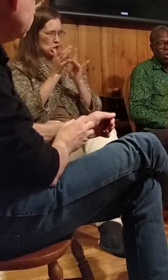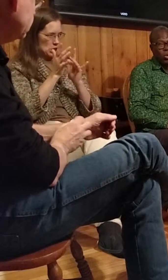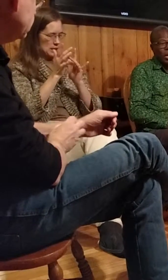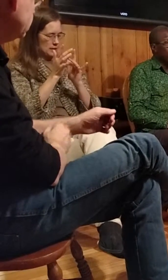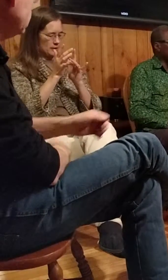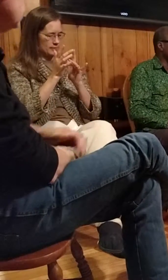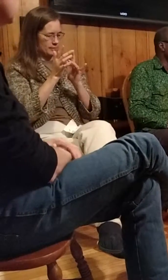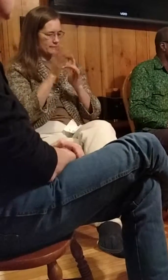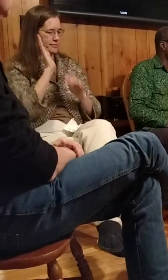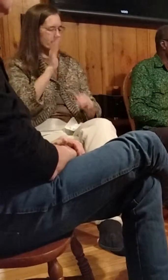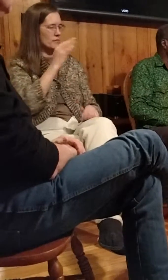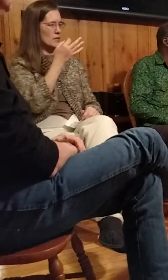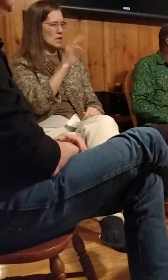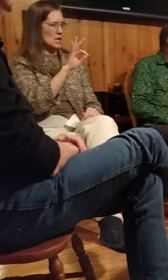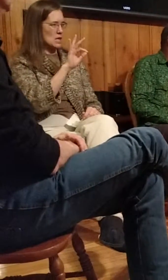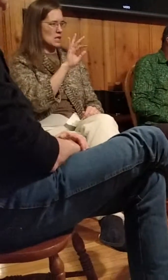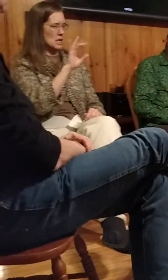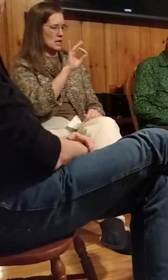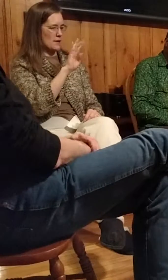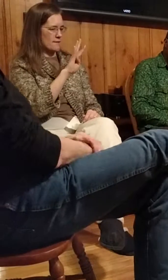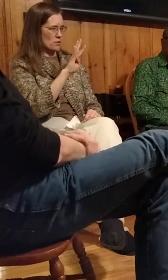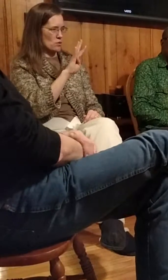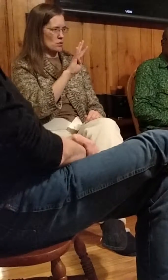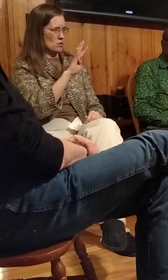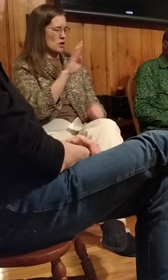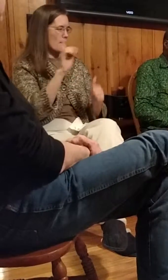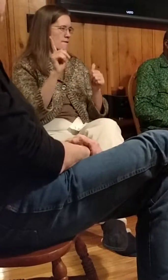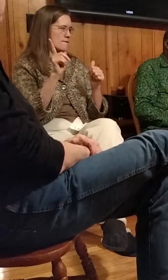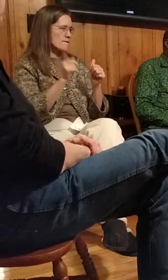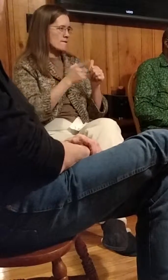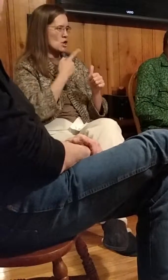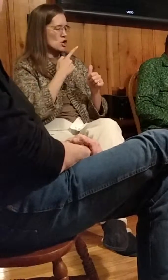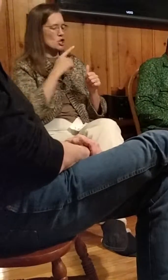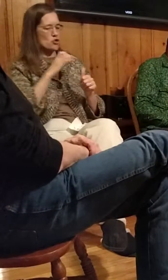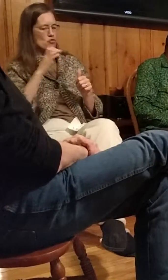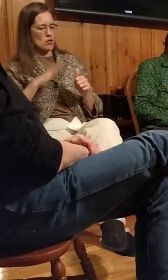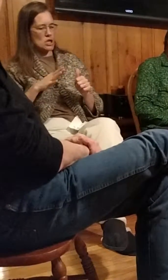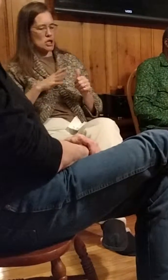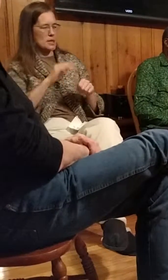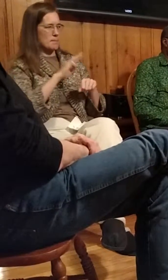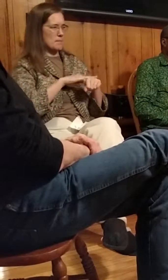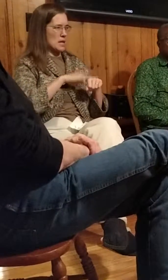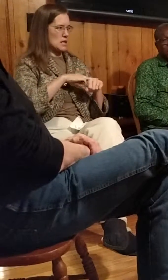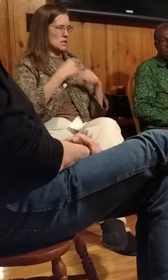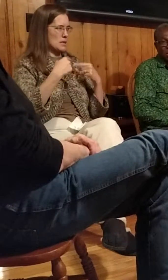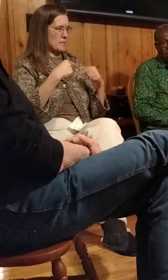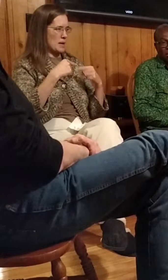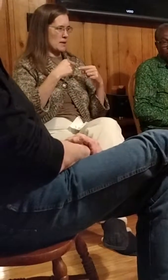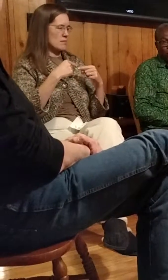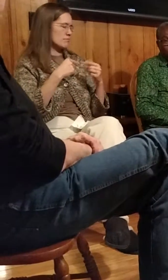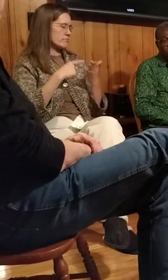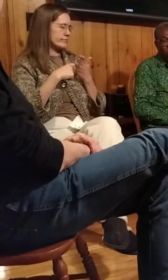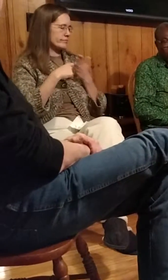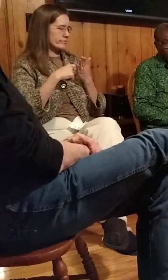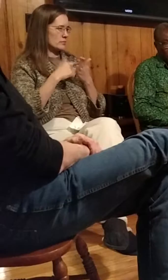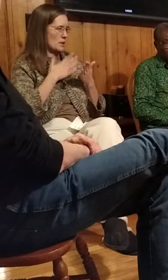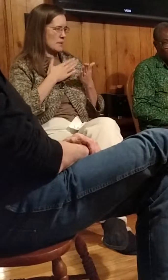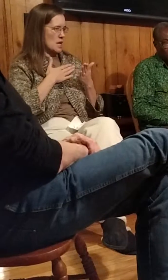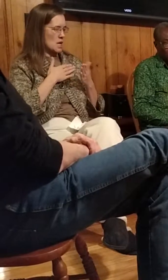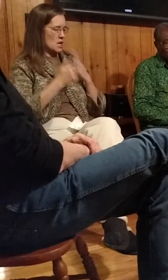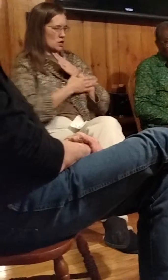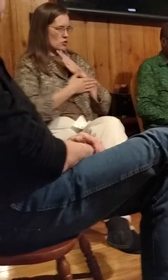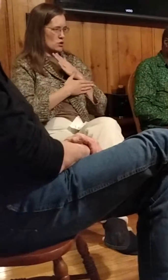1984, we had the first Christian-Muslim debate in my country. According to the Muslims, 5,000 people came